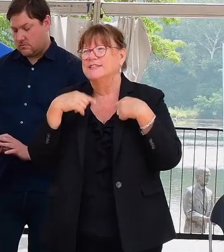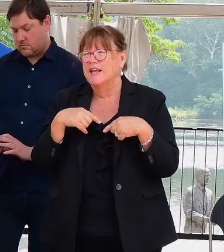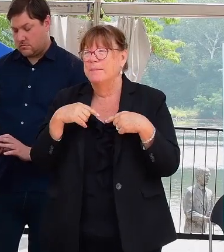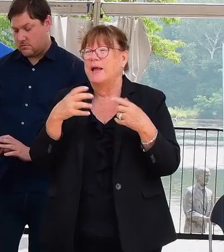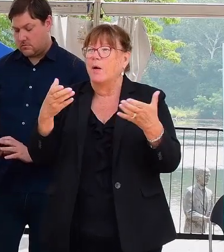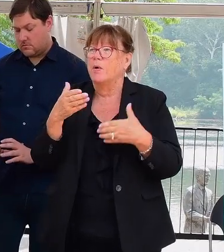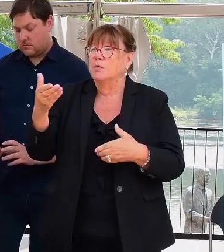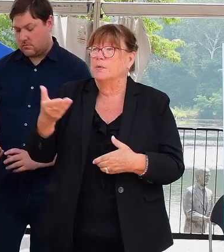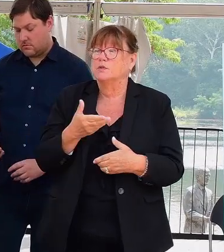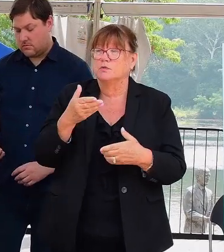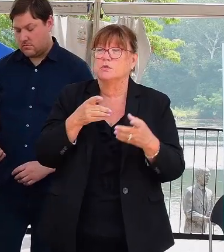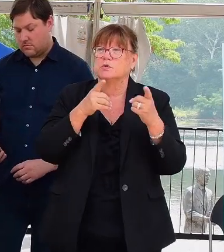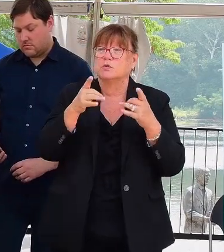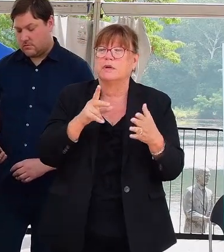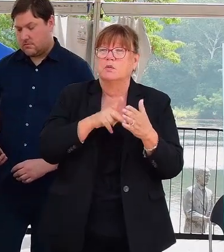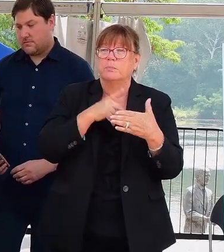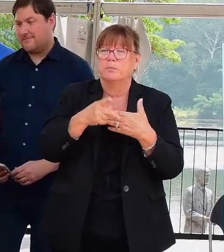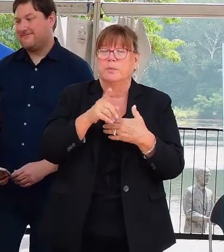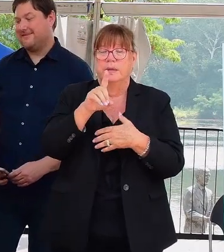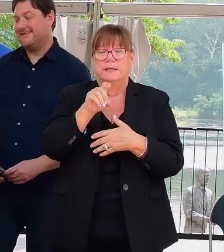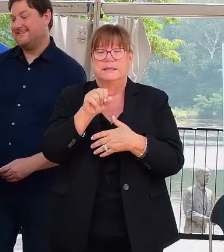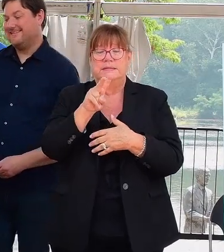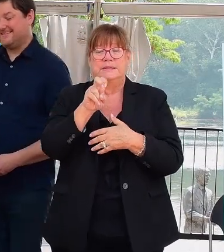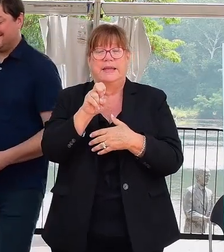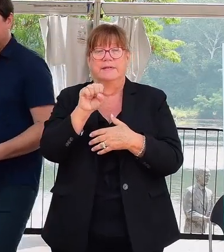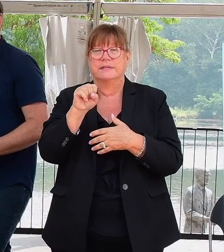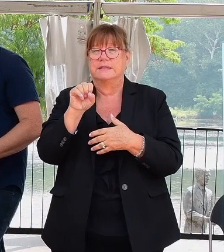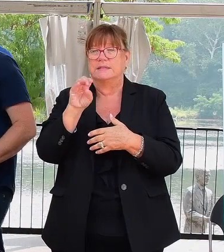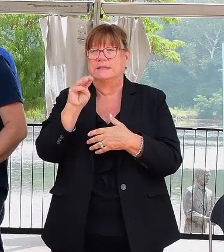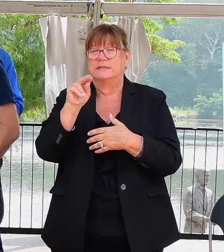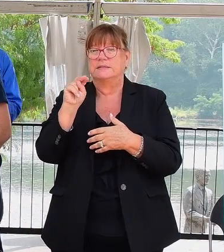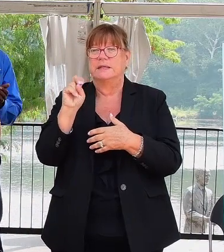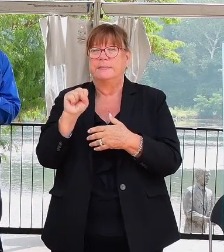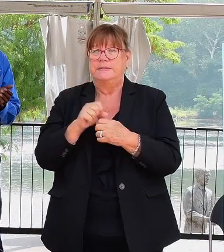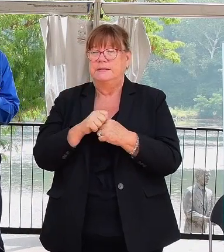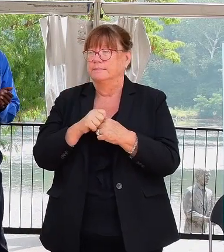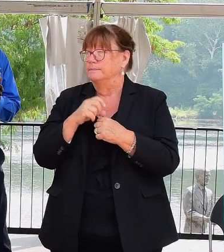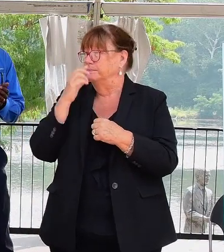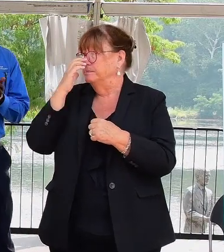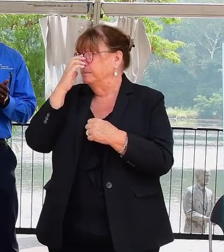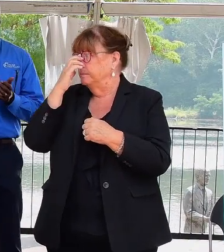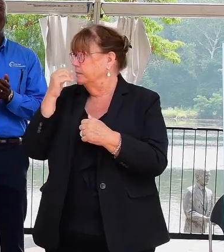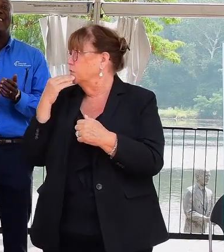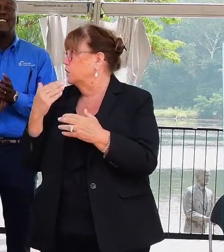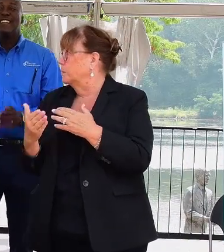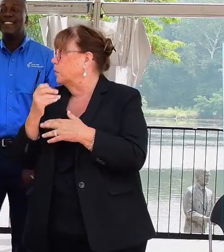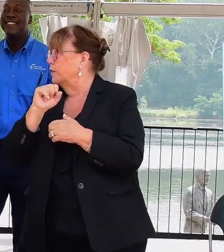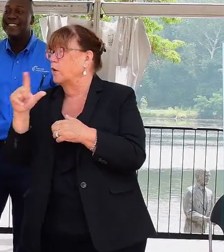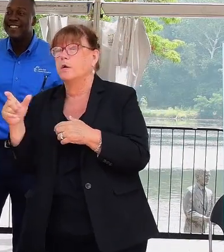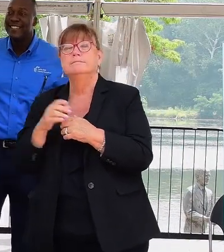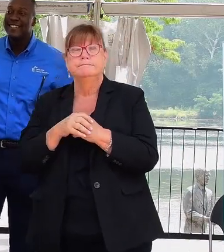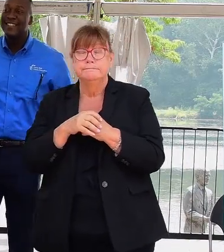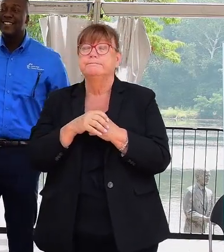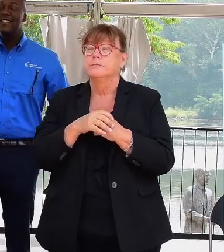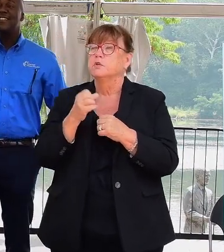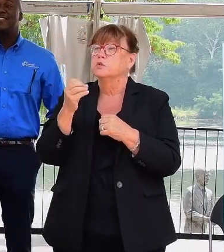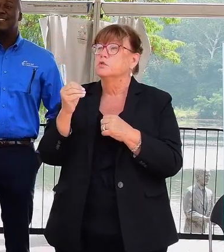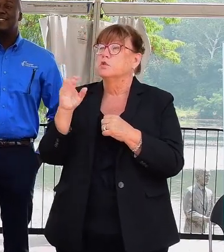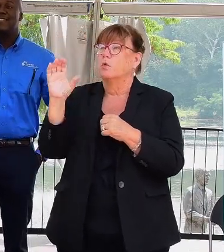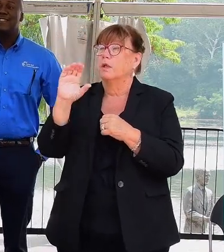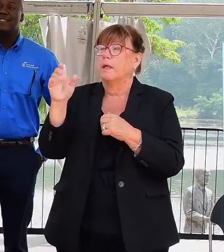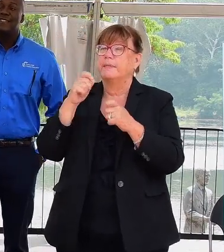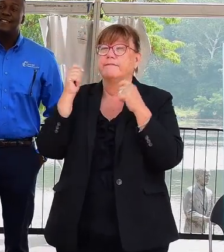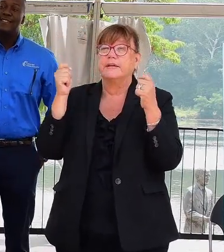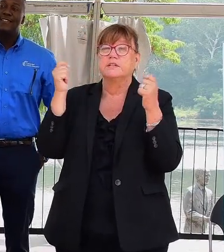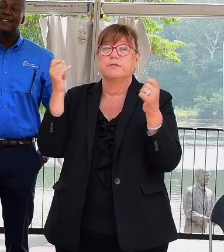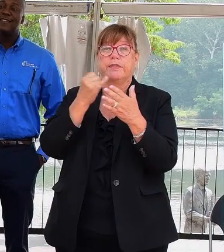introduce our Director of Programming, Mr. Dave Simmons. Good morning, everybody. So the Columbia Festival of